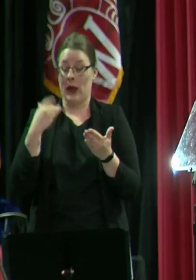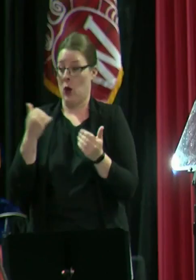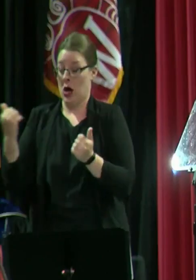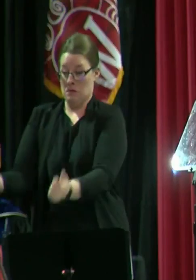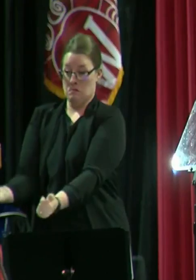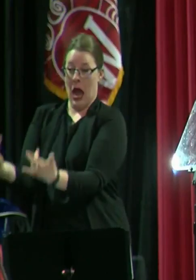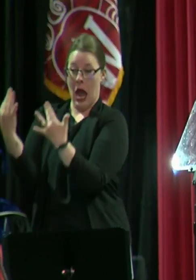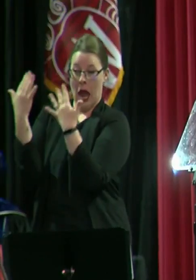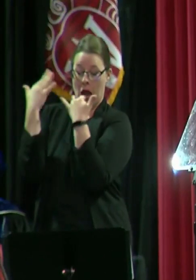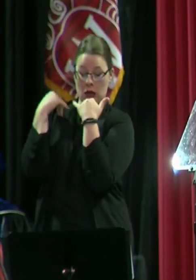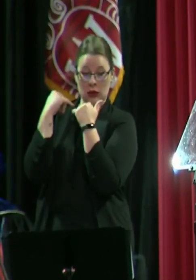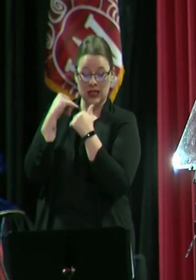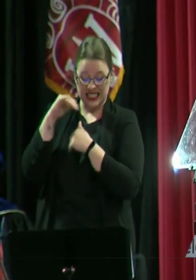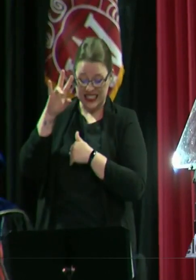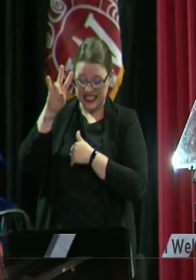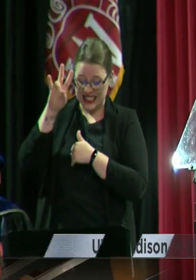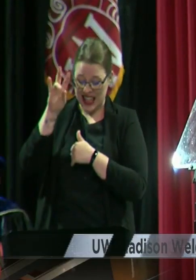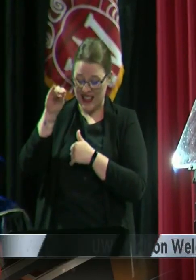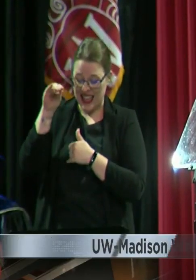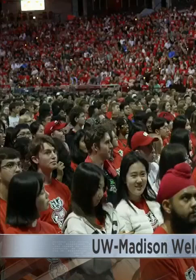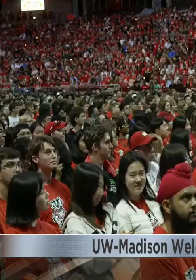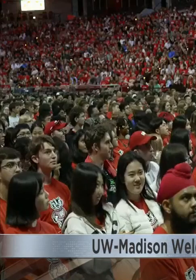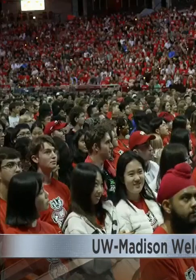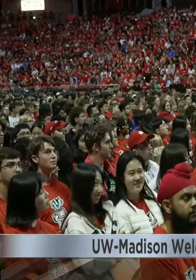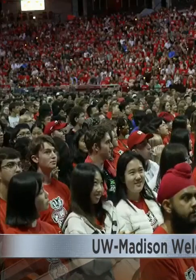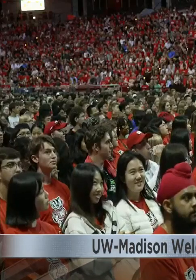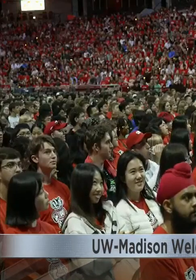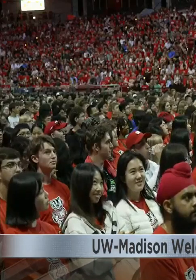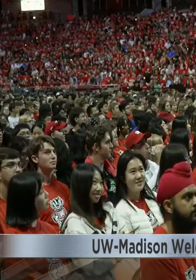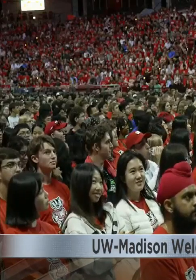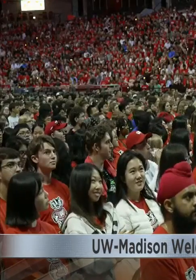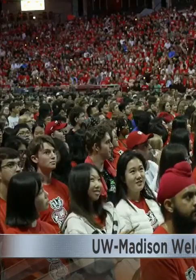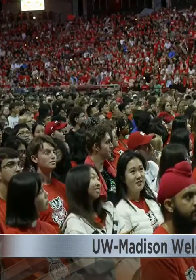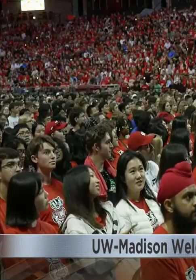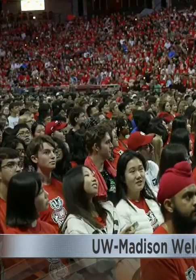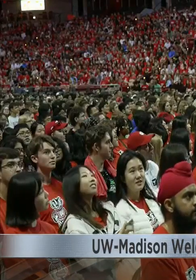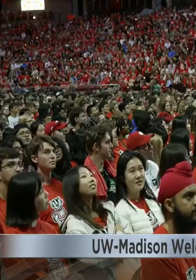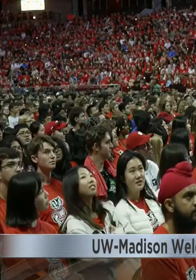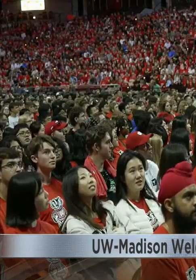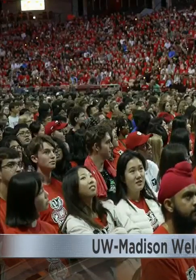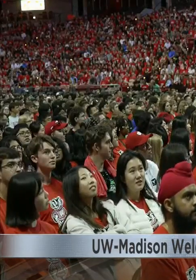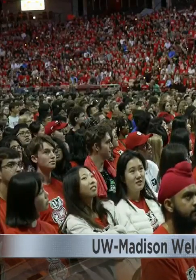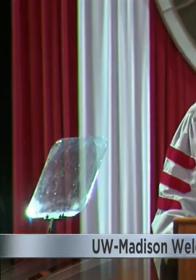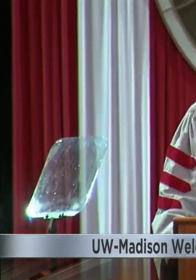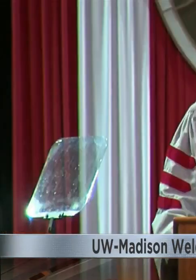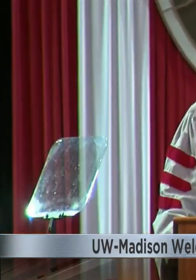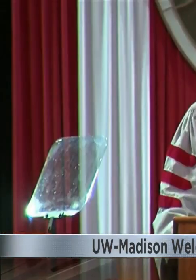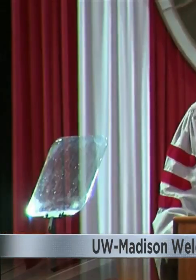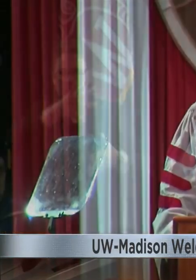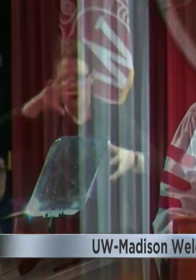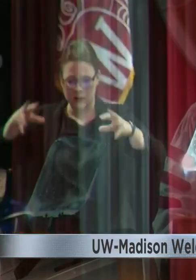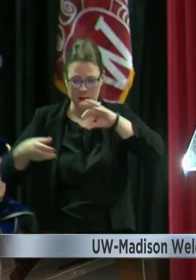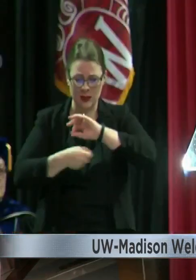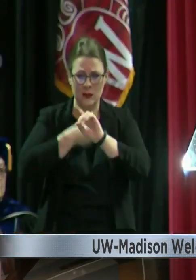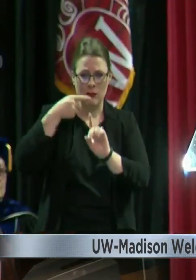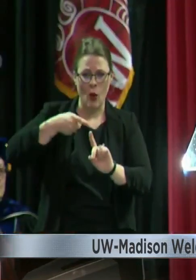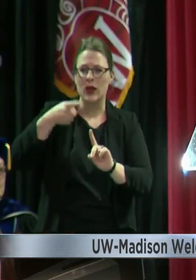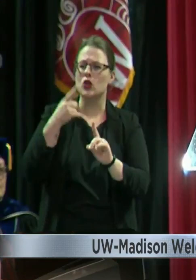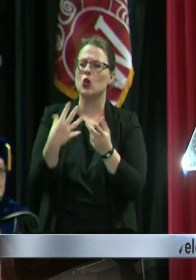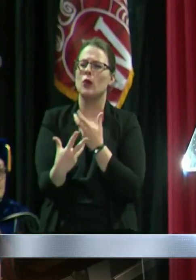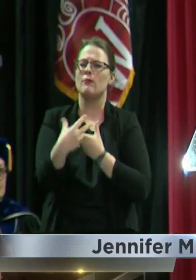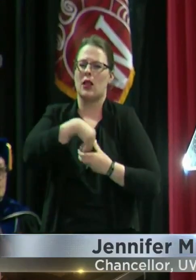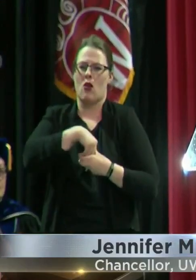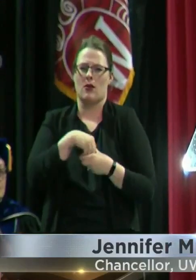today. Chancellor Jennifer Mnookin and other campus leaders welcomed first-year and transfer students to campus at the Kohl Center. Plurality